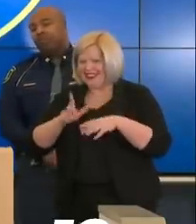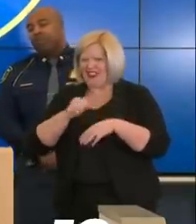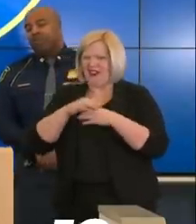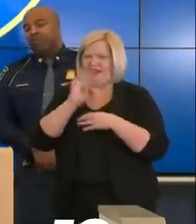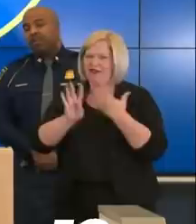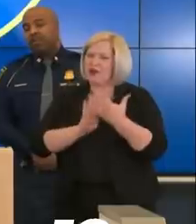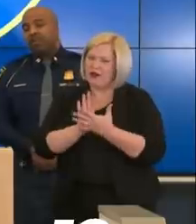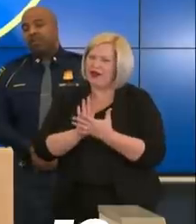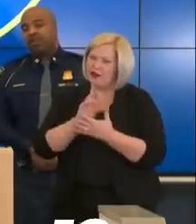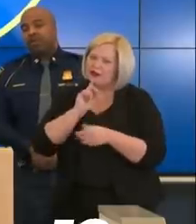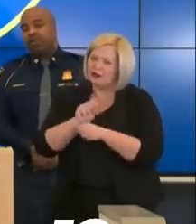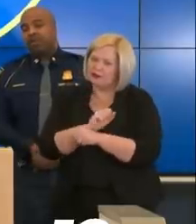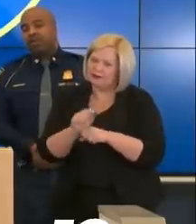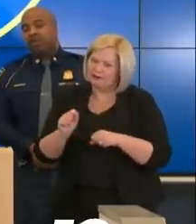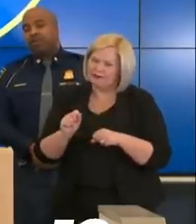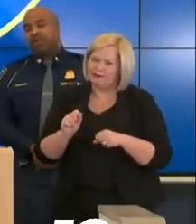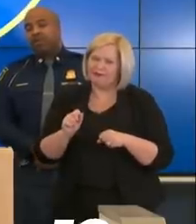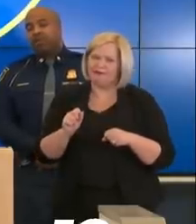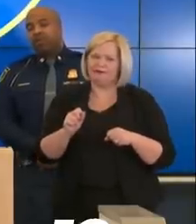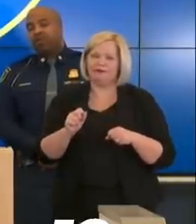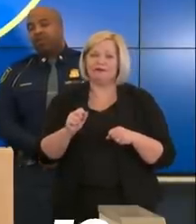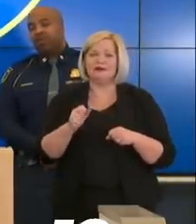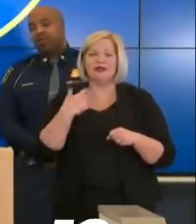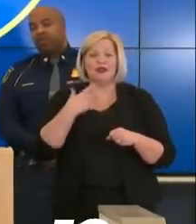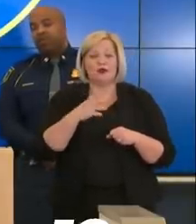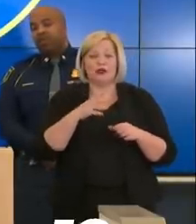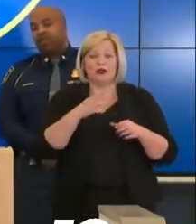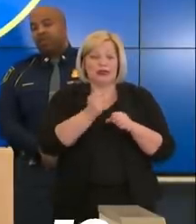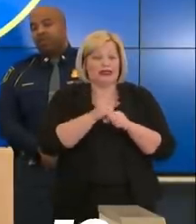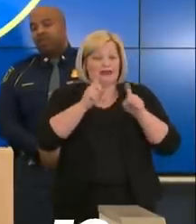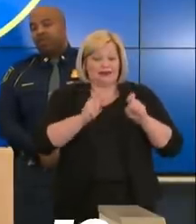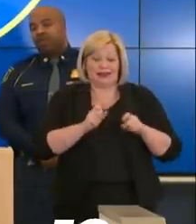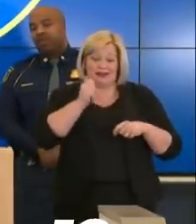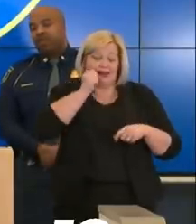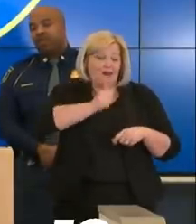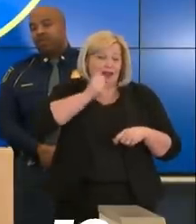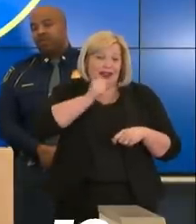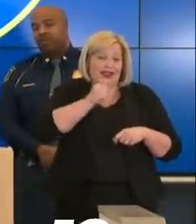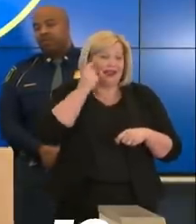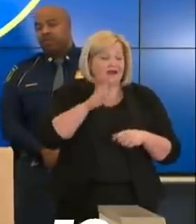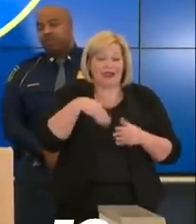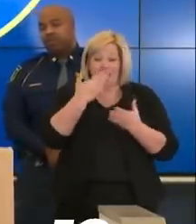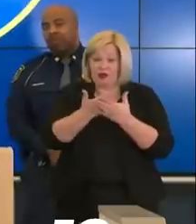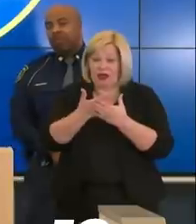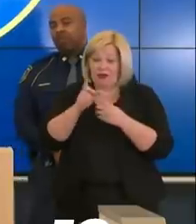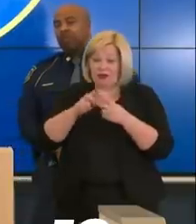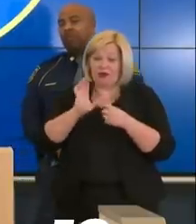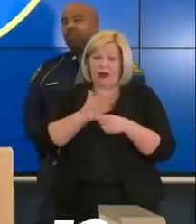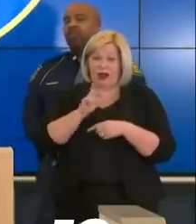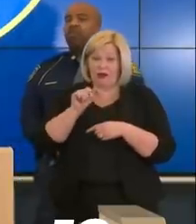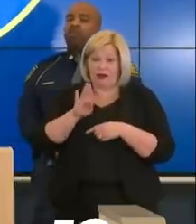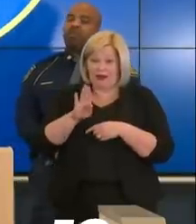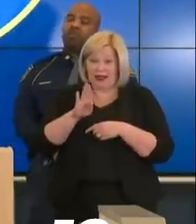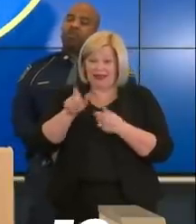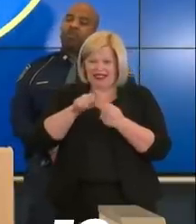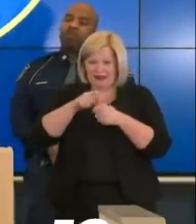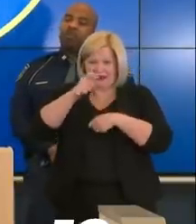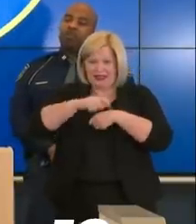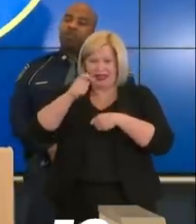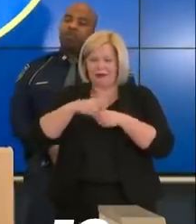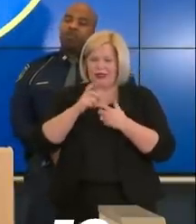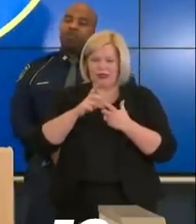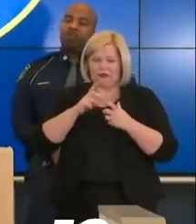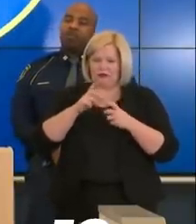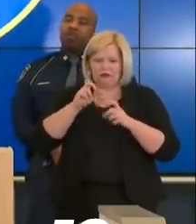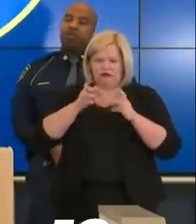hours. We are receiving them every day. As long as they get to our lab at a certain time, we're able to batch them and